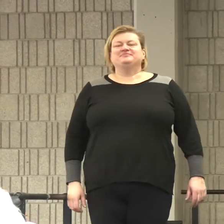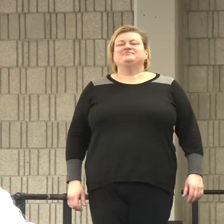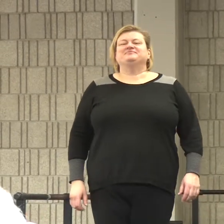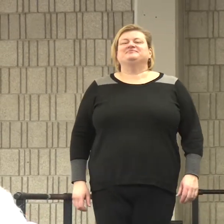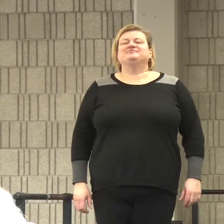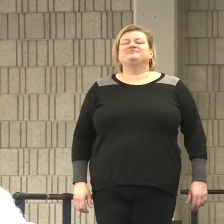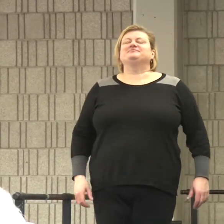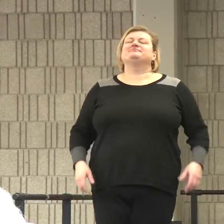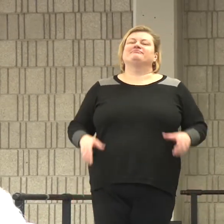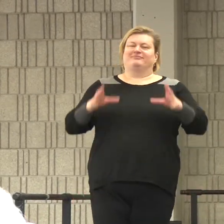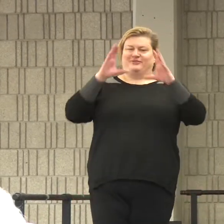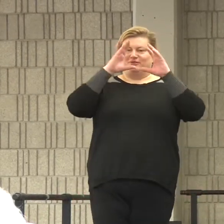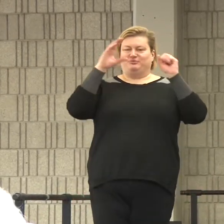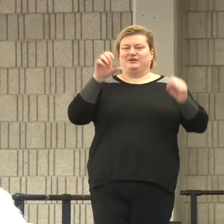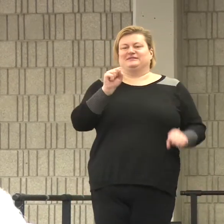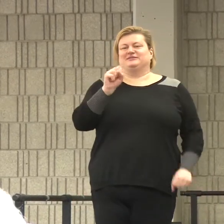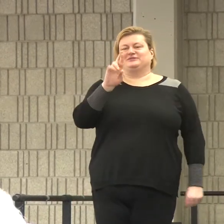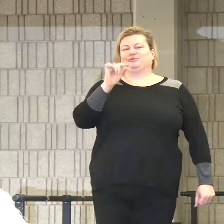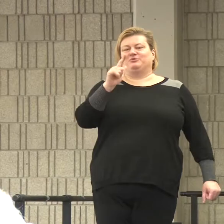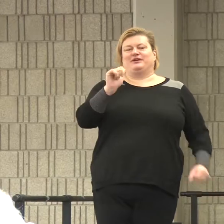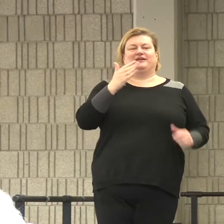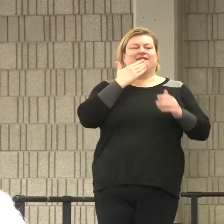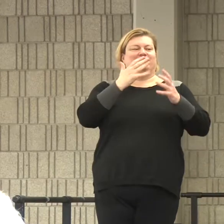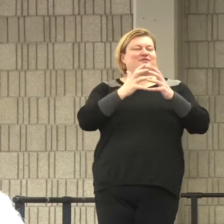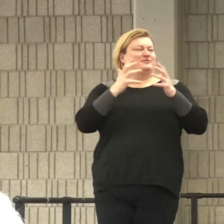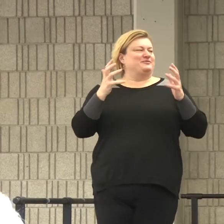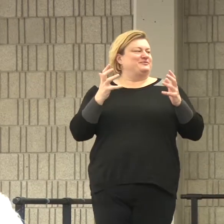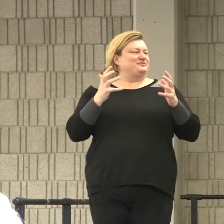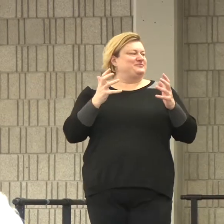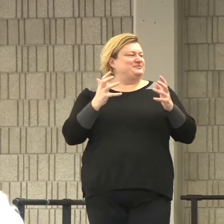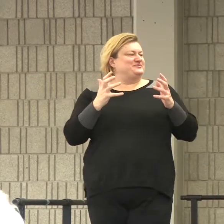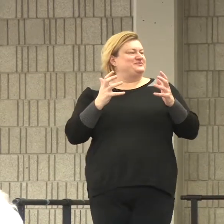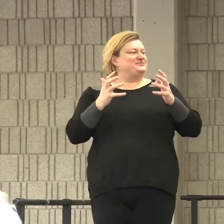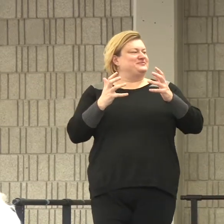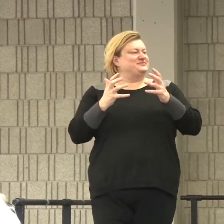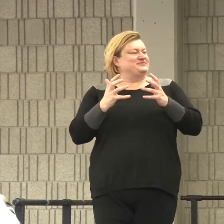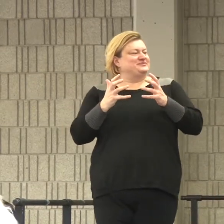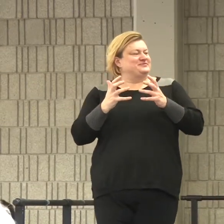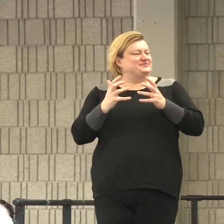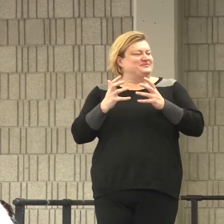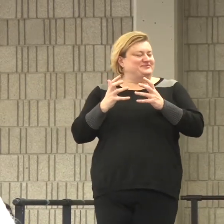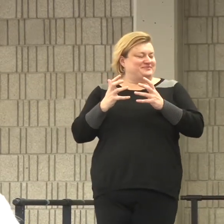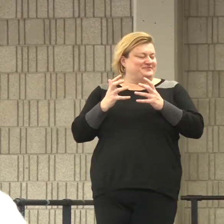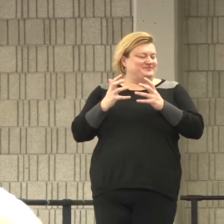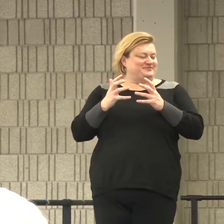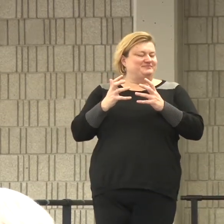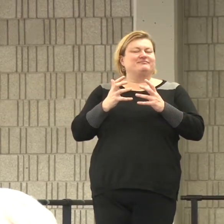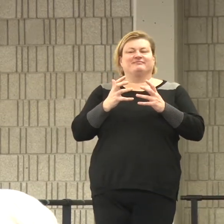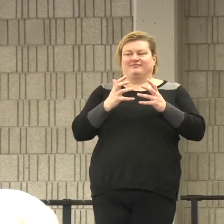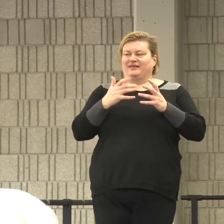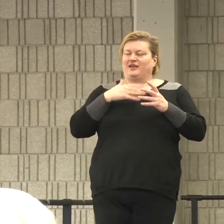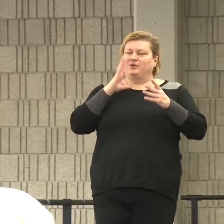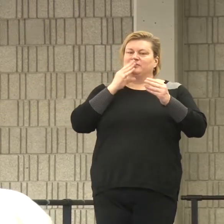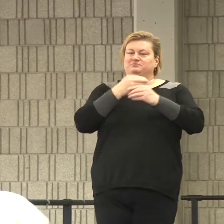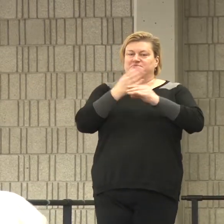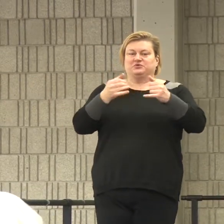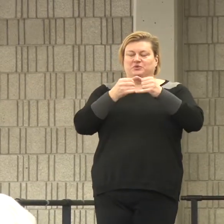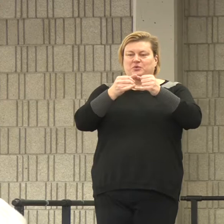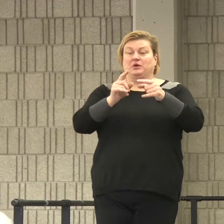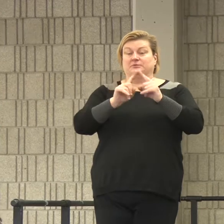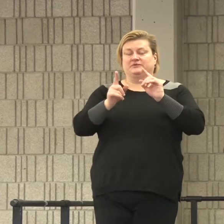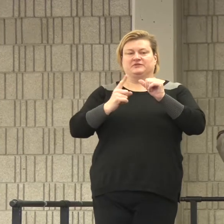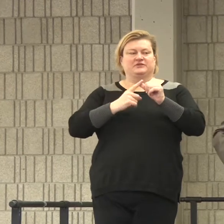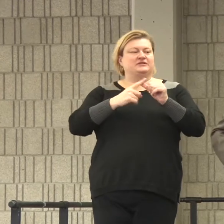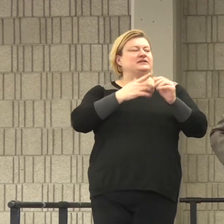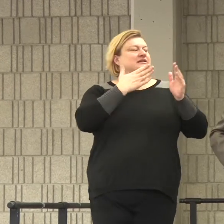President Sprague, thank you very much. Before I get around to bestowing the awards on the winners,